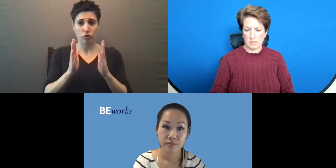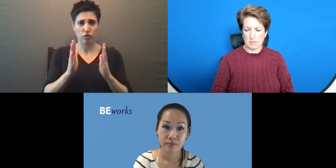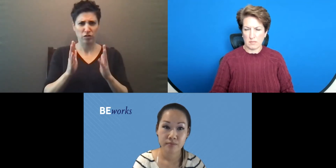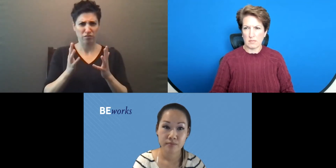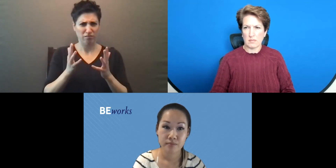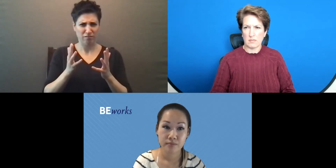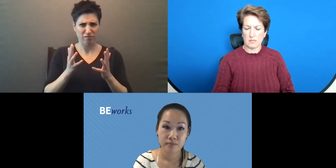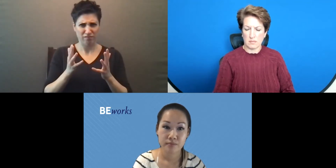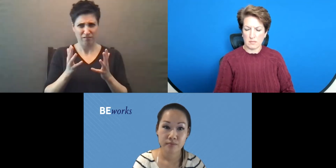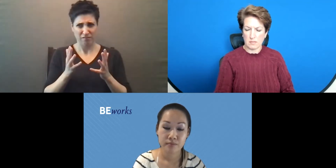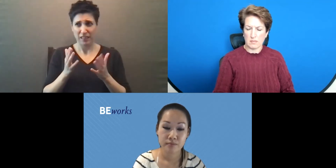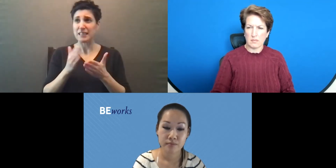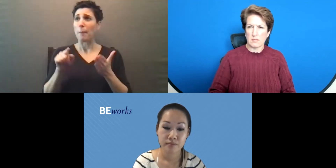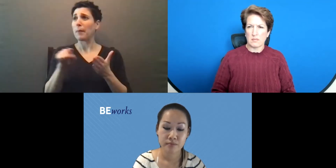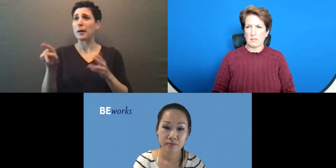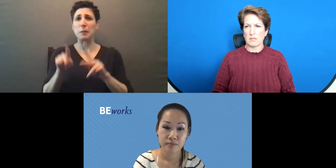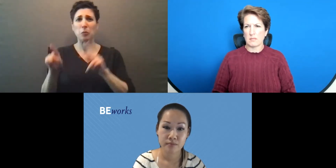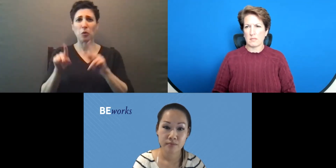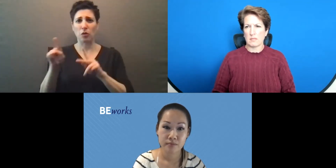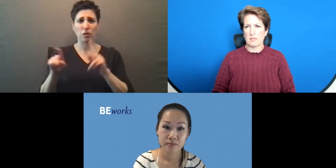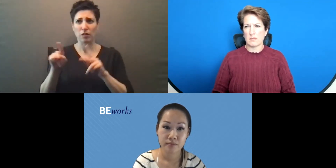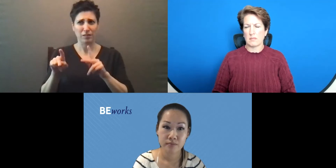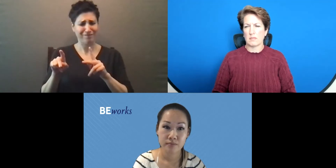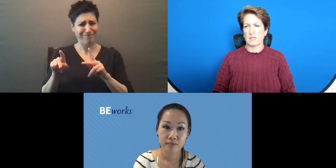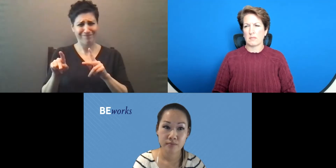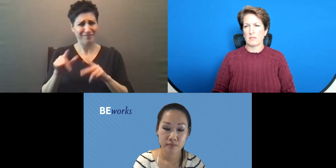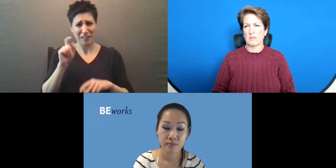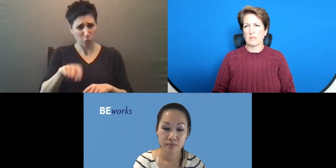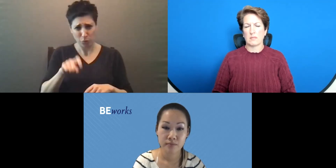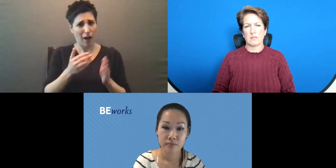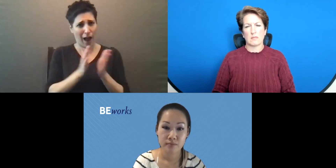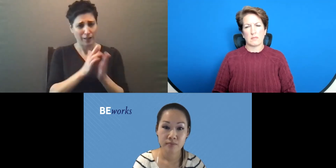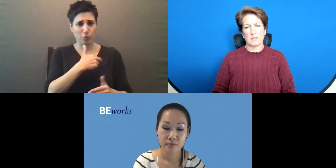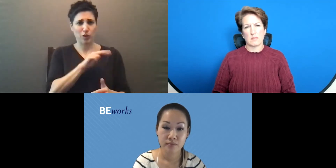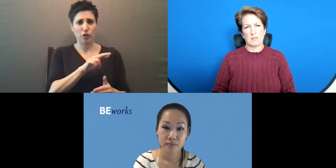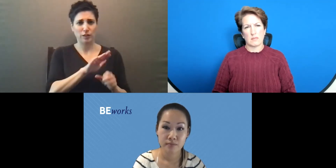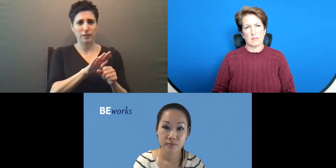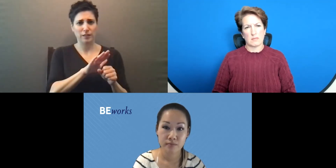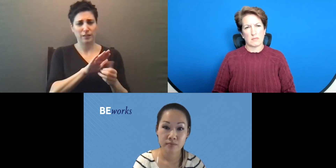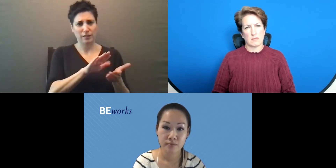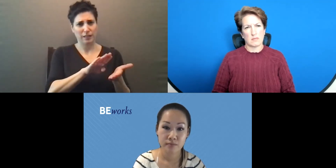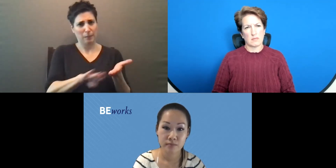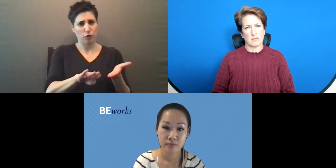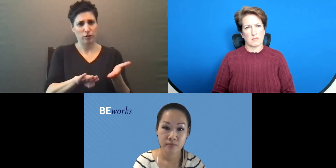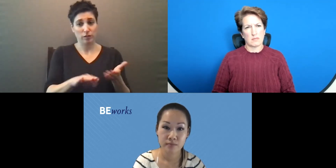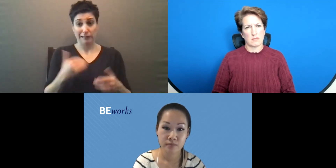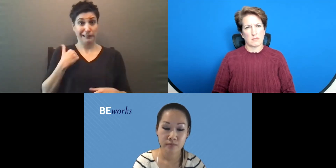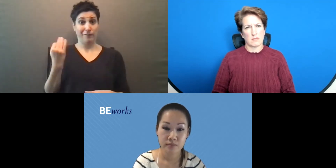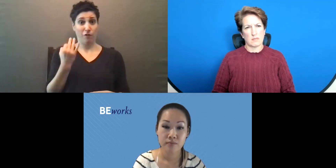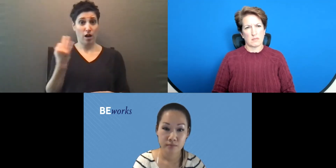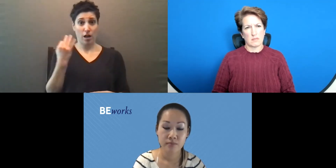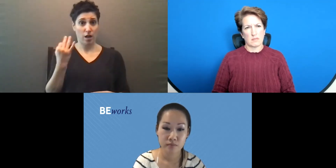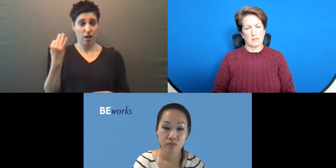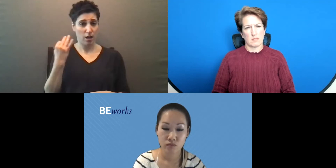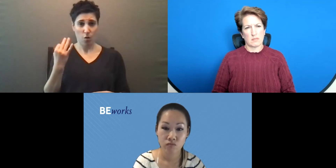exemption, that's going to help us a long way, because Friday it was very aggressive and I had to deal with it.